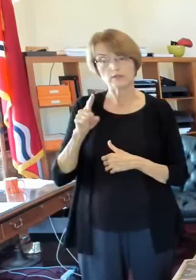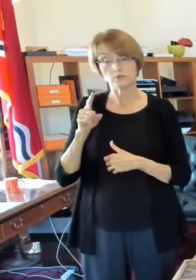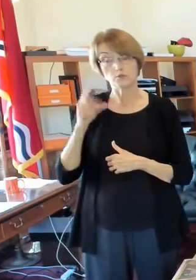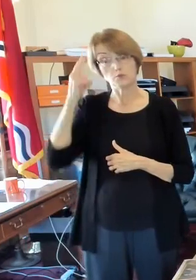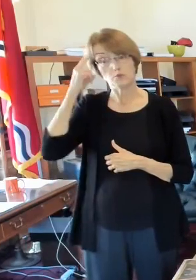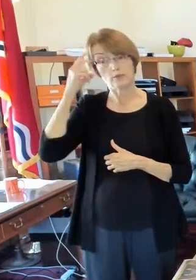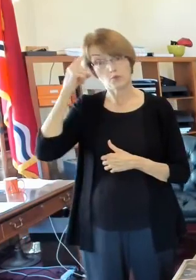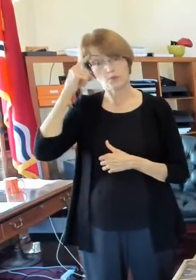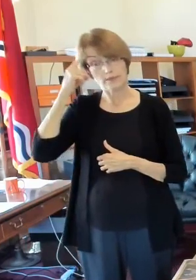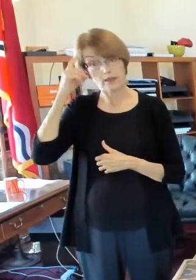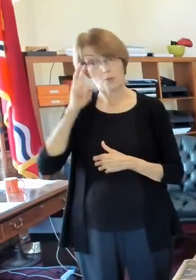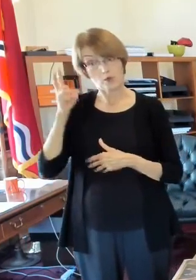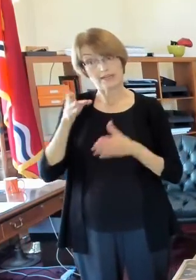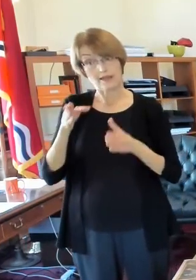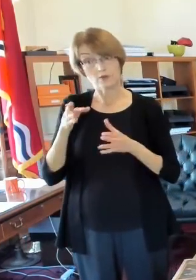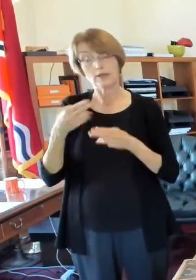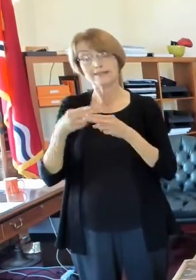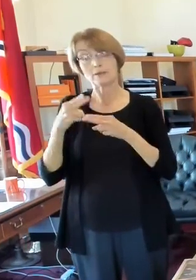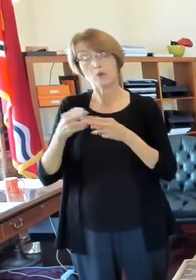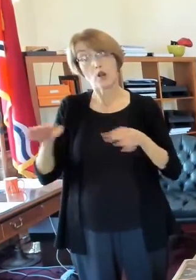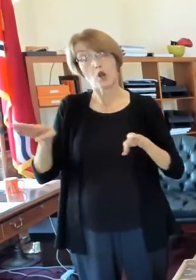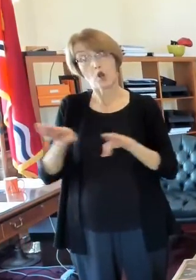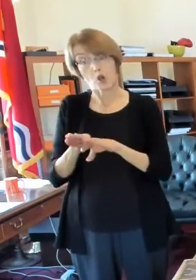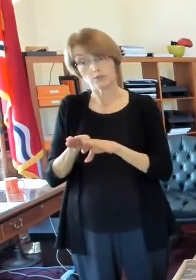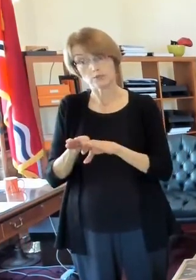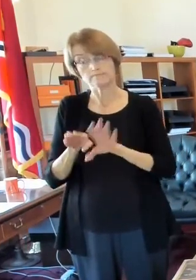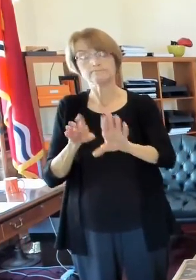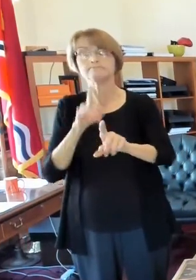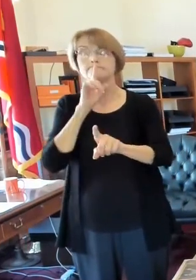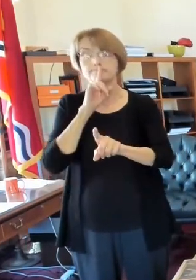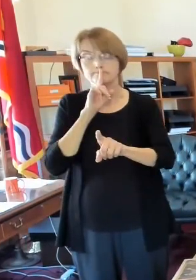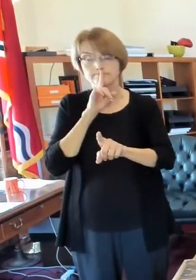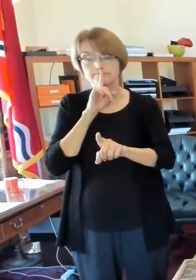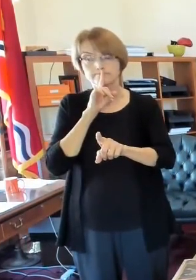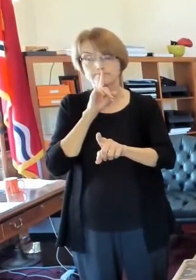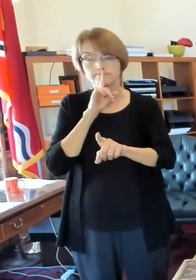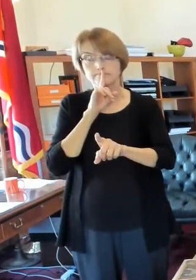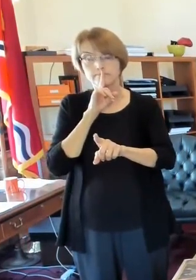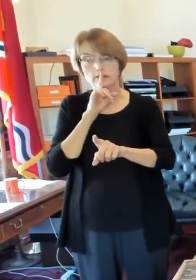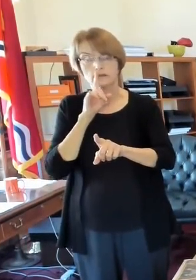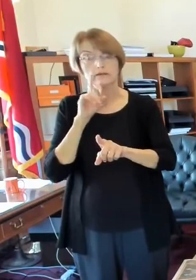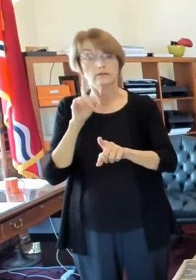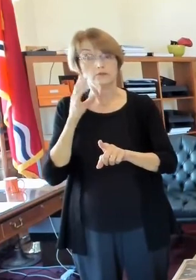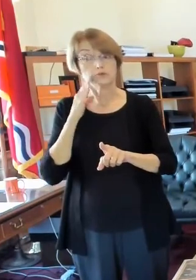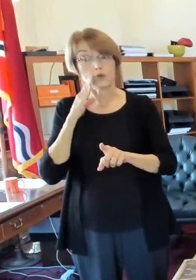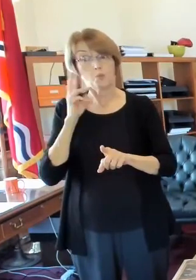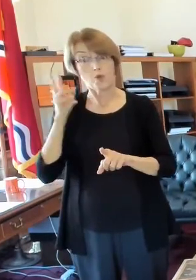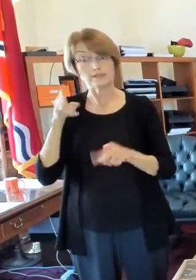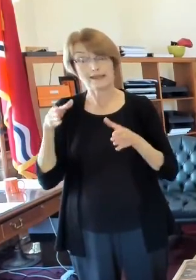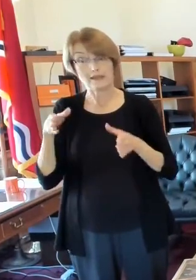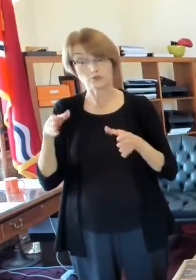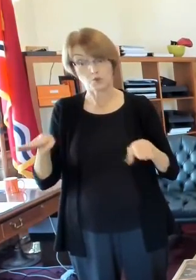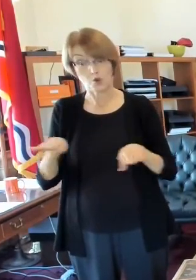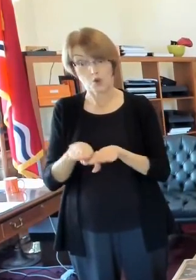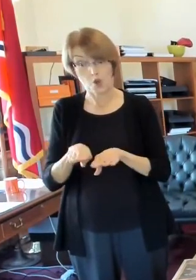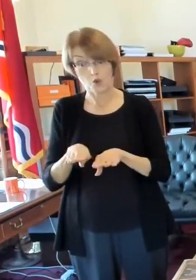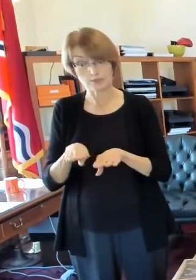Washington Avenue is an opportunity, or let me put it this way, is it possible for the restaurants along there to take part in